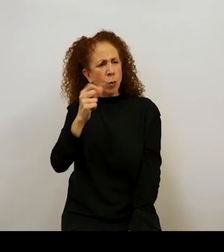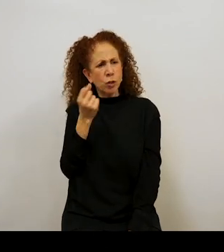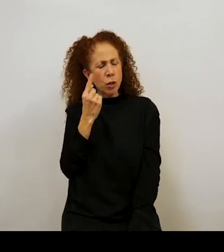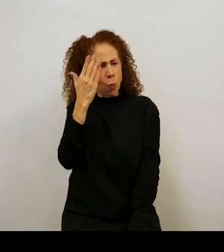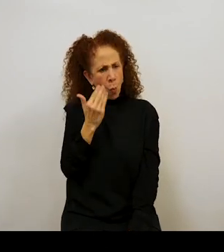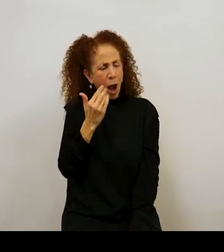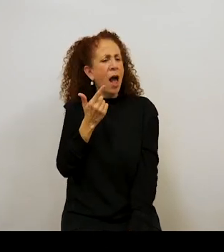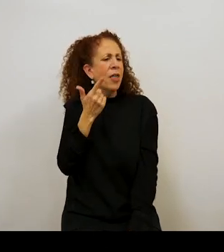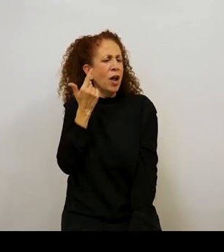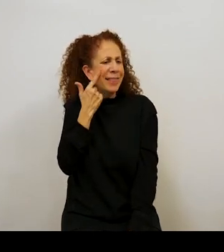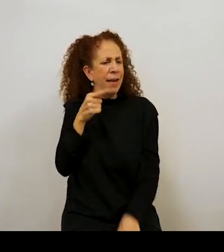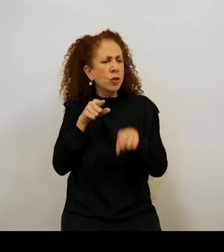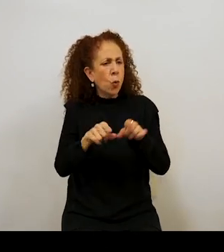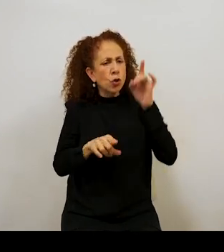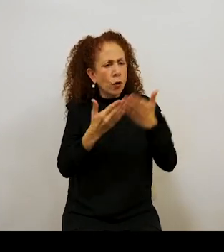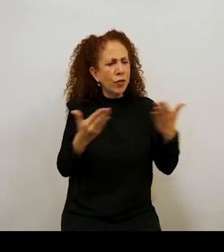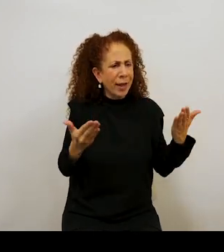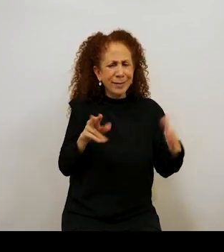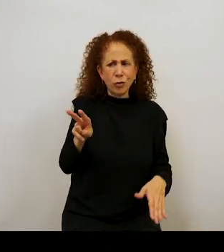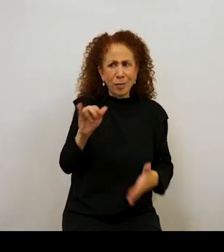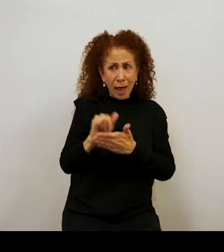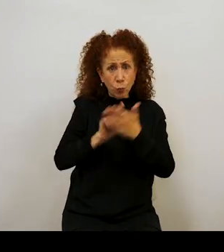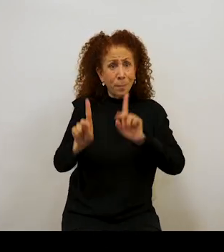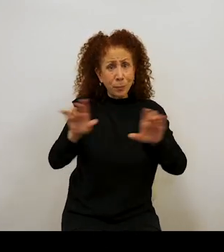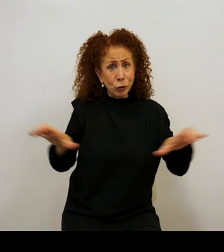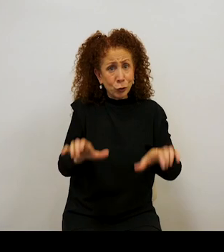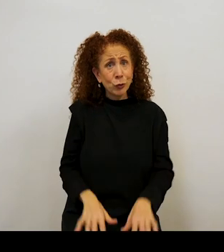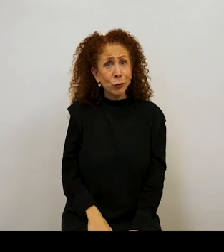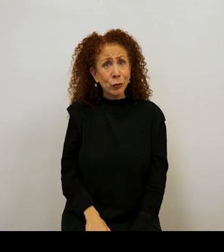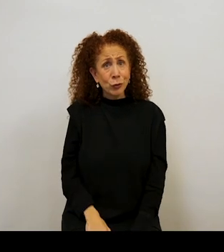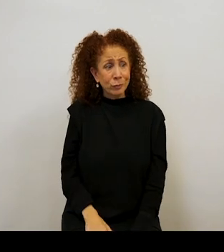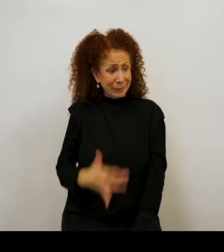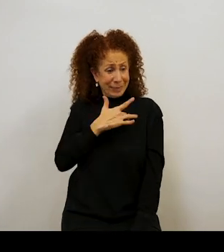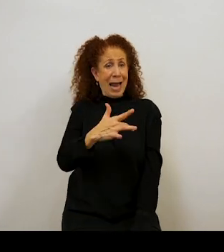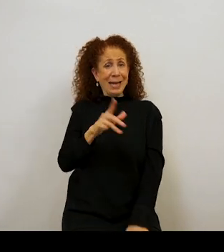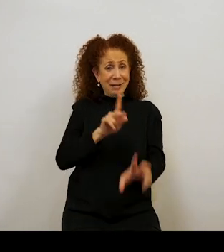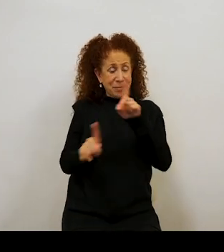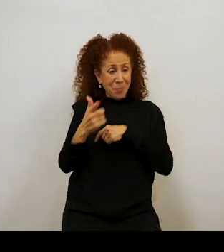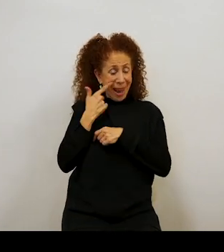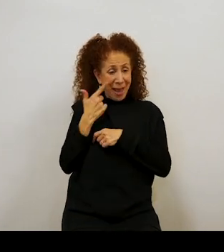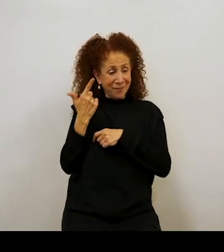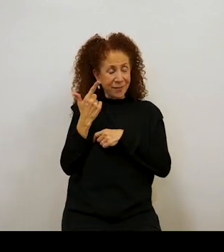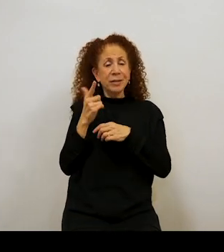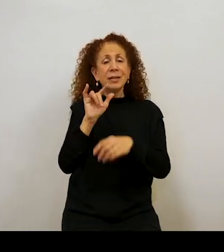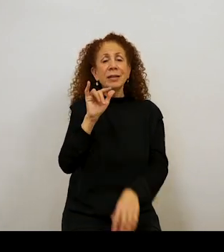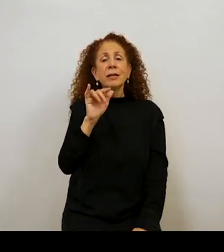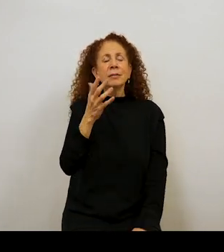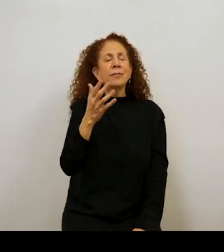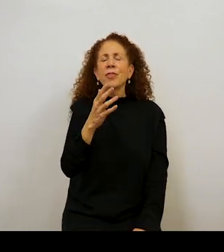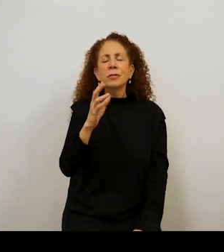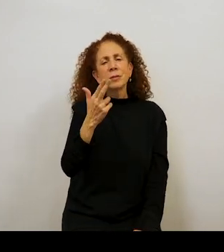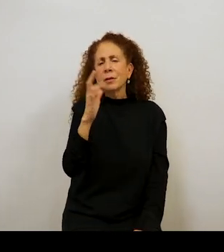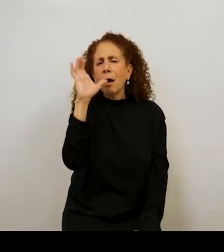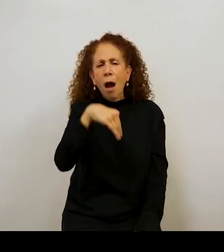they're laughing when things are so terrible. And I'd say, because that's what people do. That is, that the idea that there's this peculiar